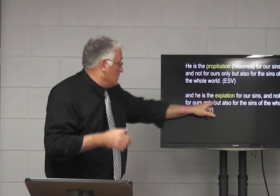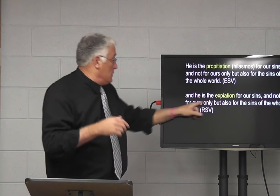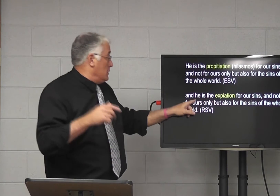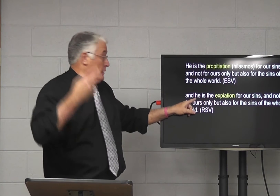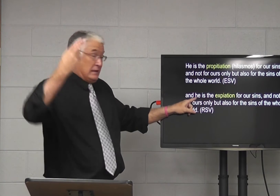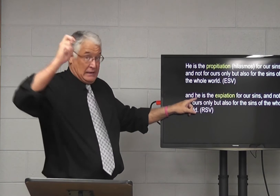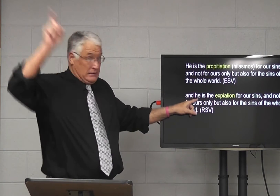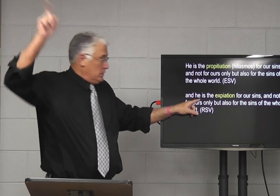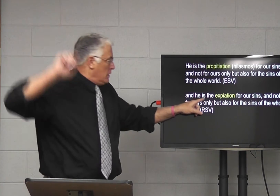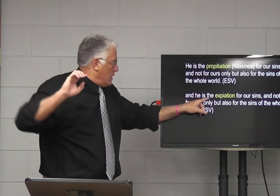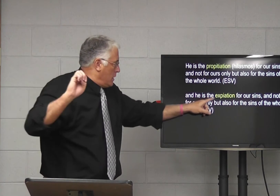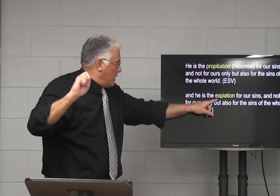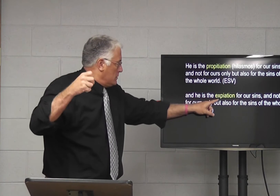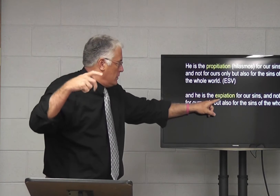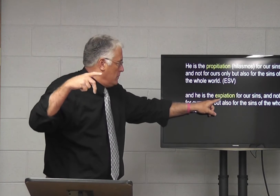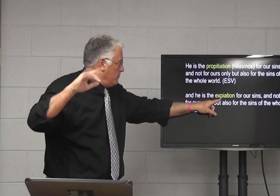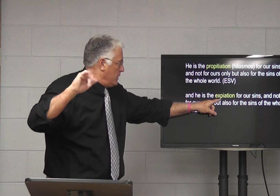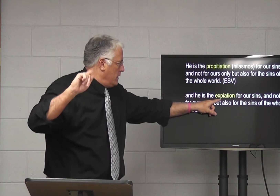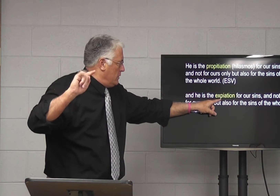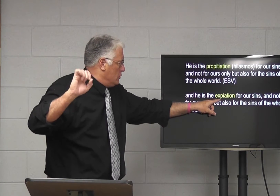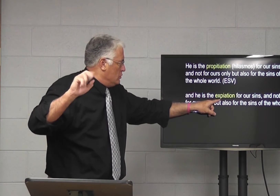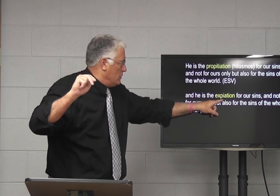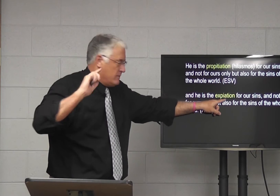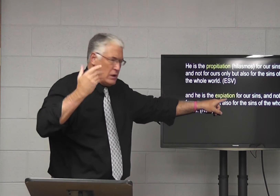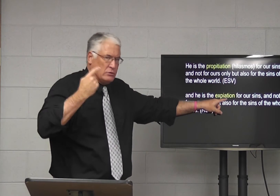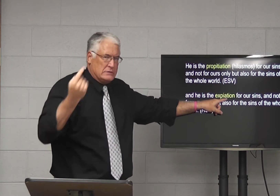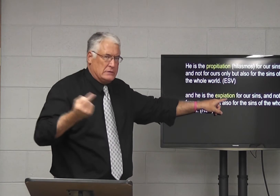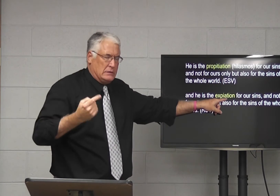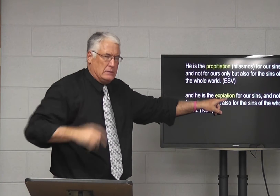for our sins, and he is the